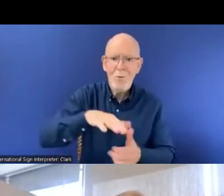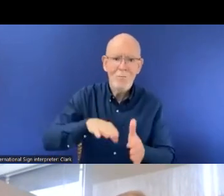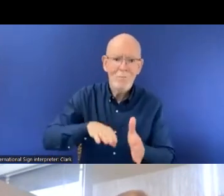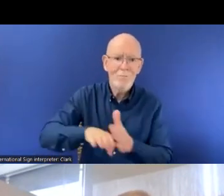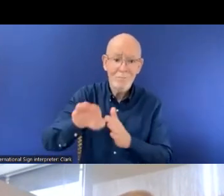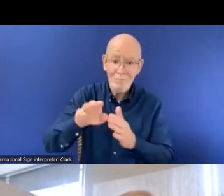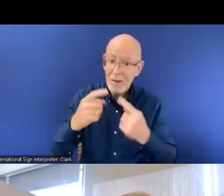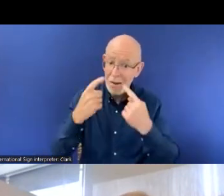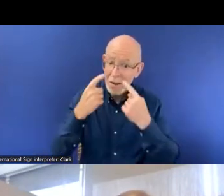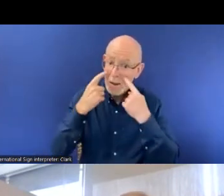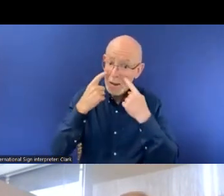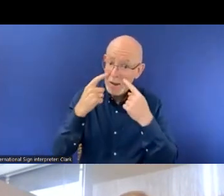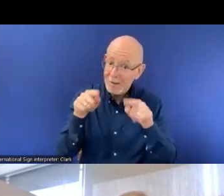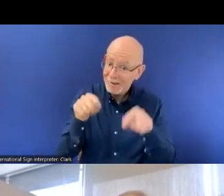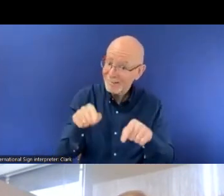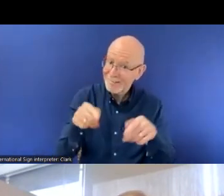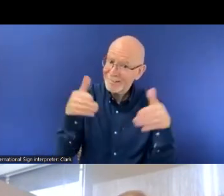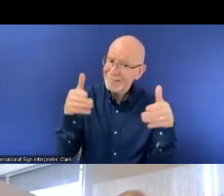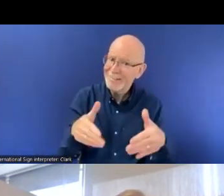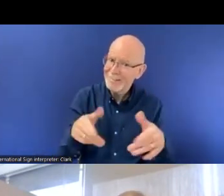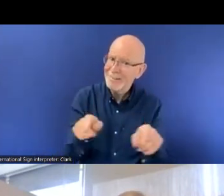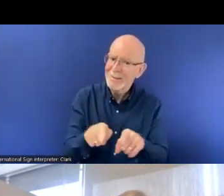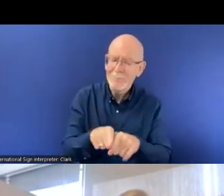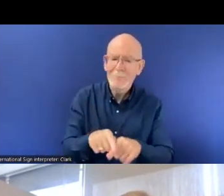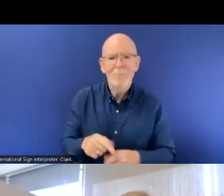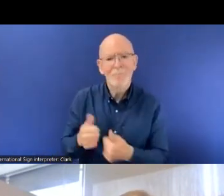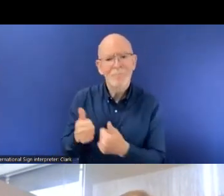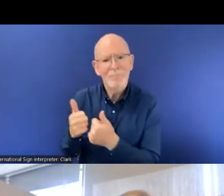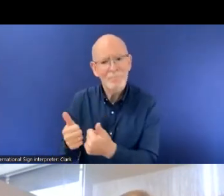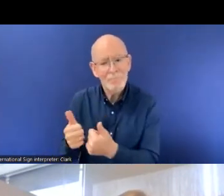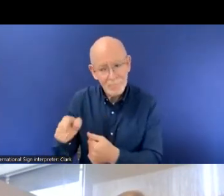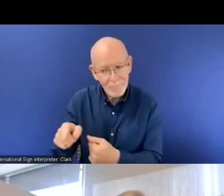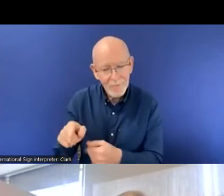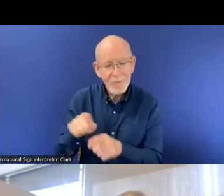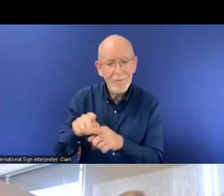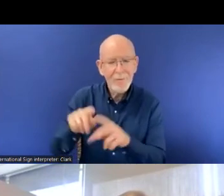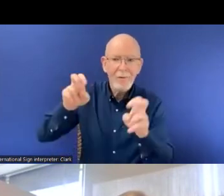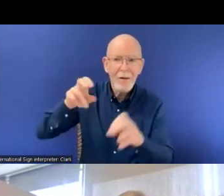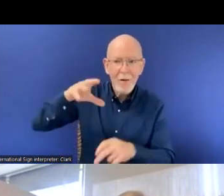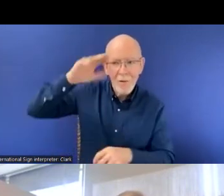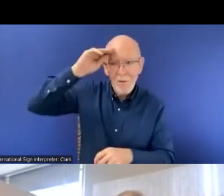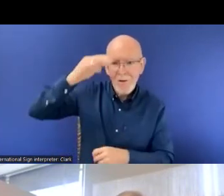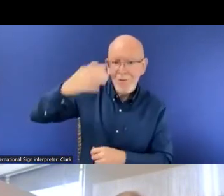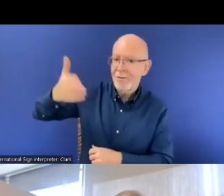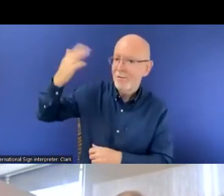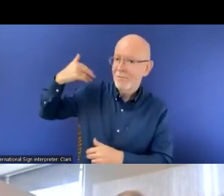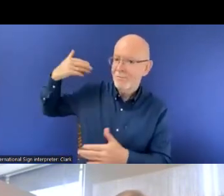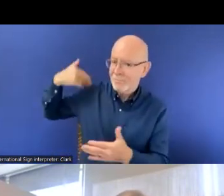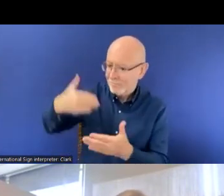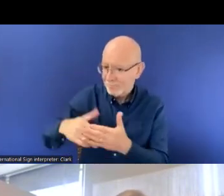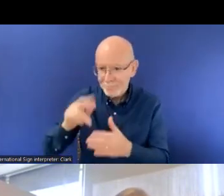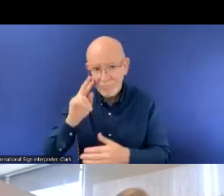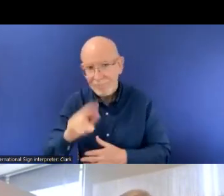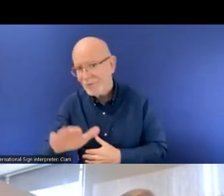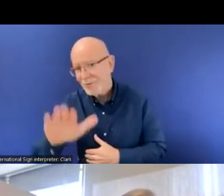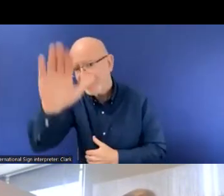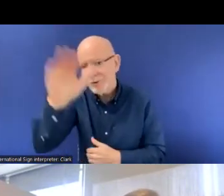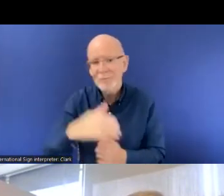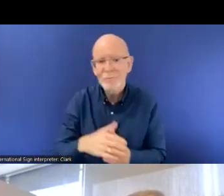health programs would make a difference. Yeah. It's actually feasible. It's not rocket science, and it's affordable. It